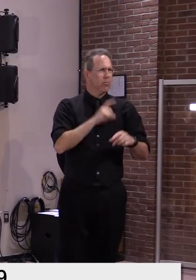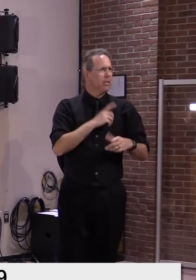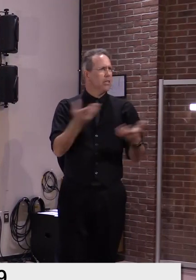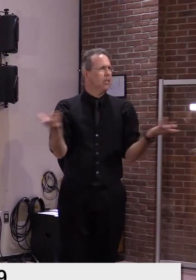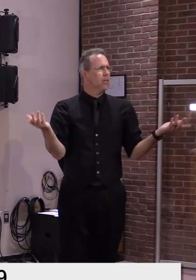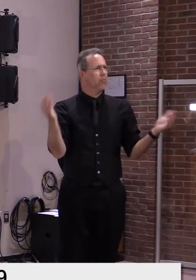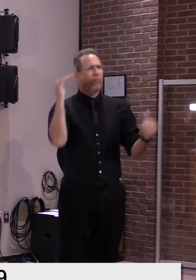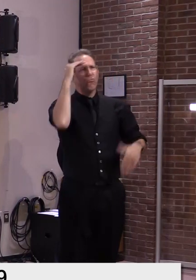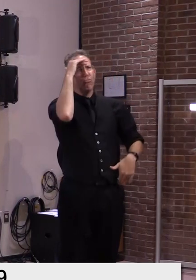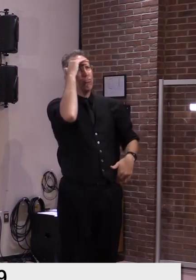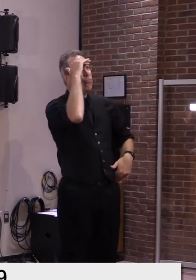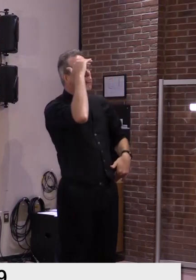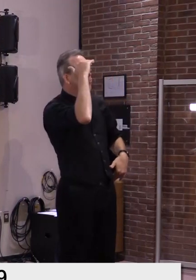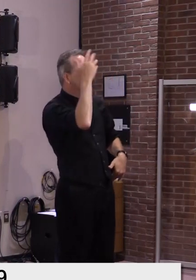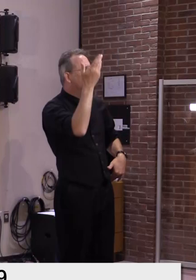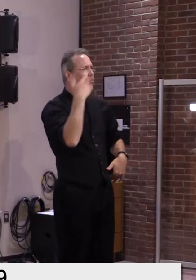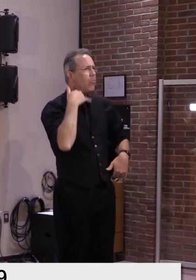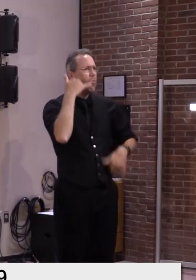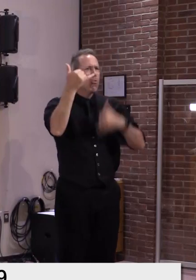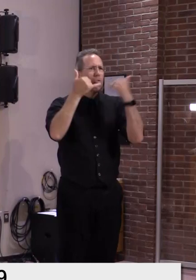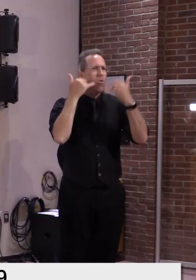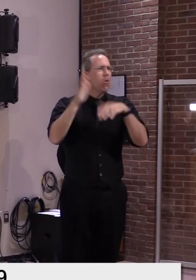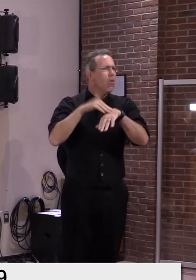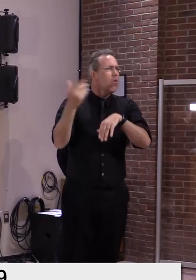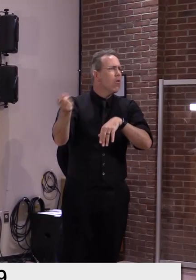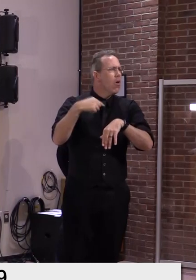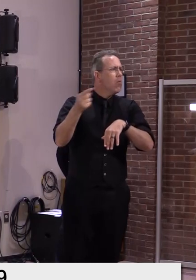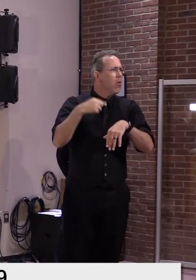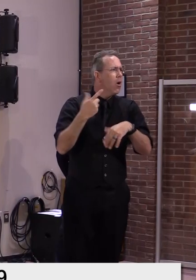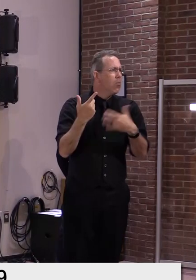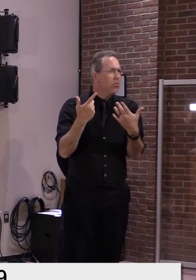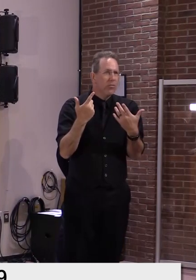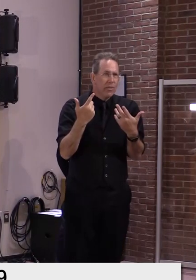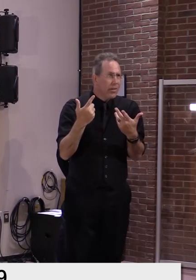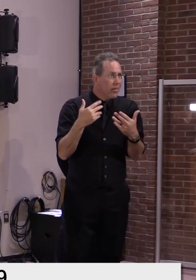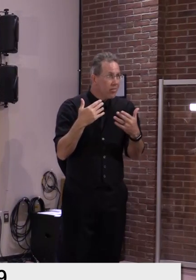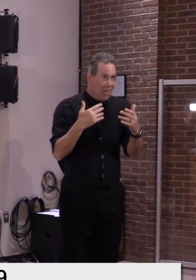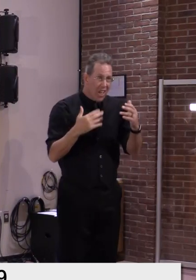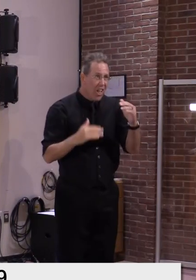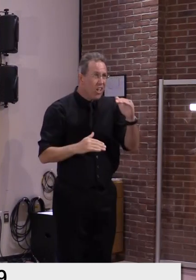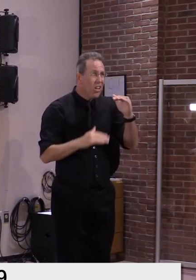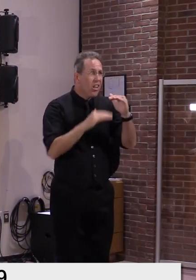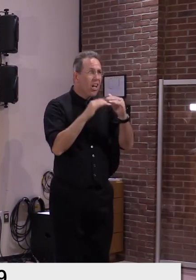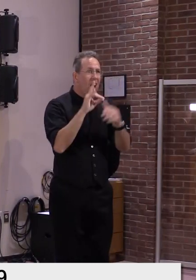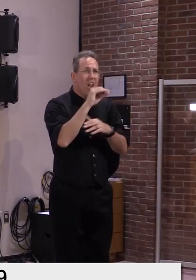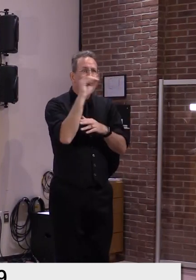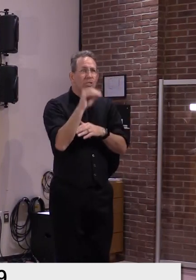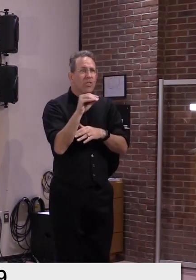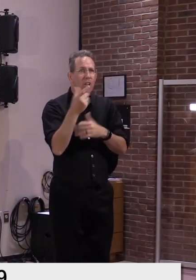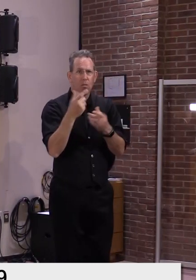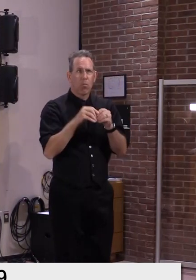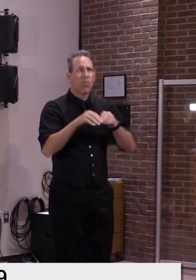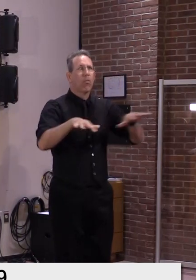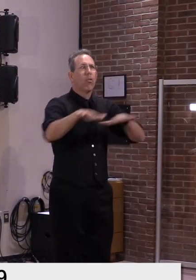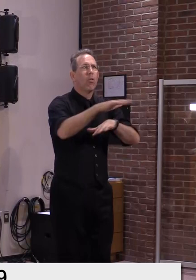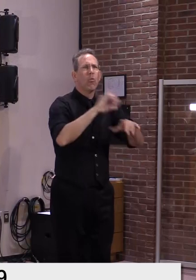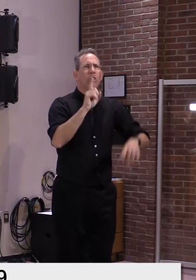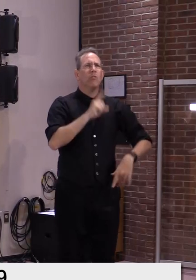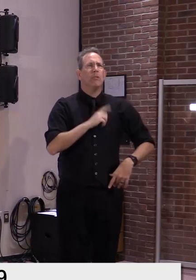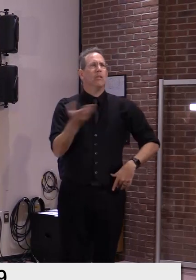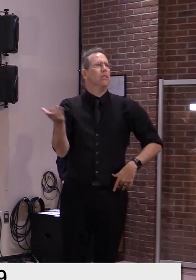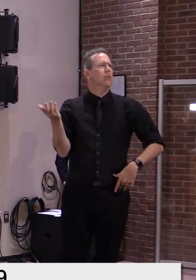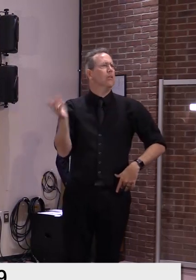are they waiting for the 80%, or what's going to happen with the Department of Public Safety? Yeah, I'm not aware, Mike. We haven't had